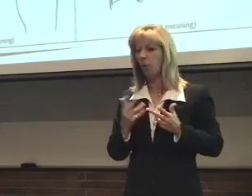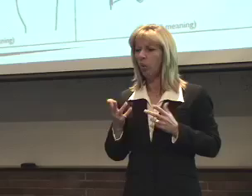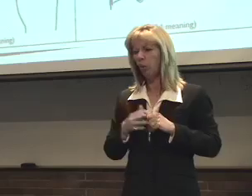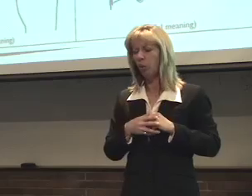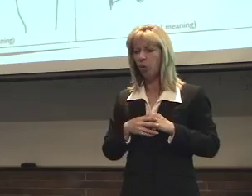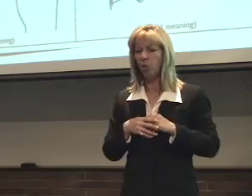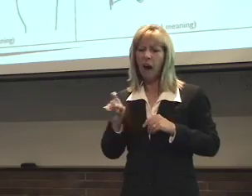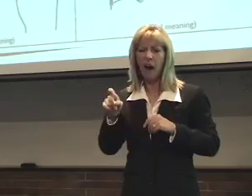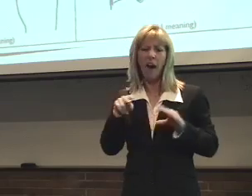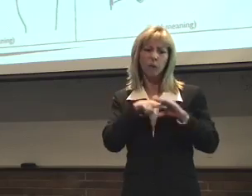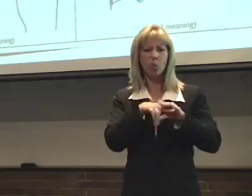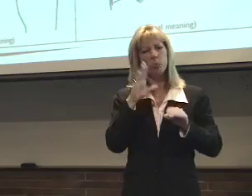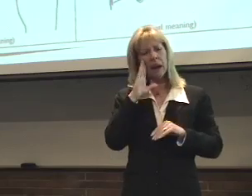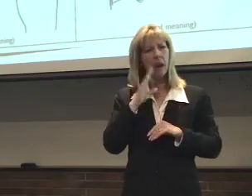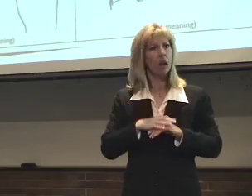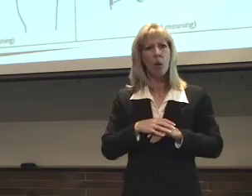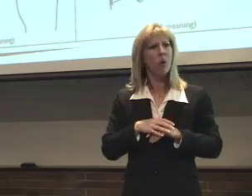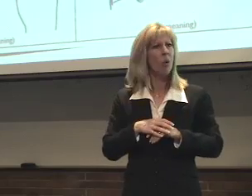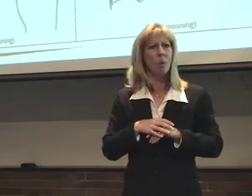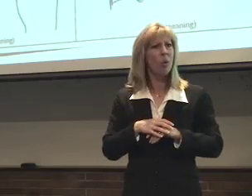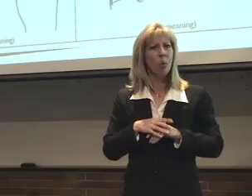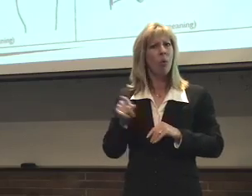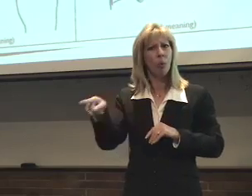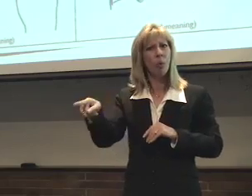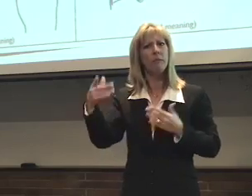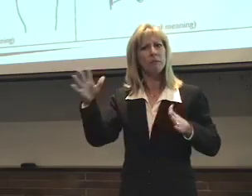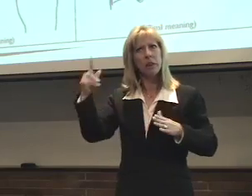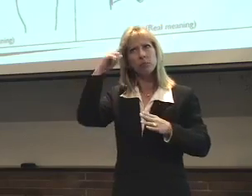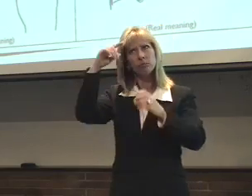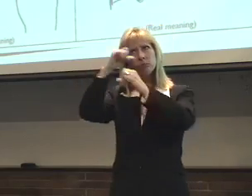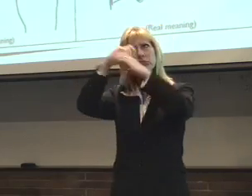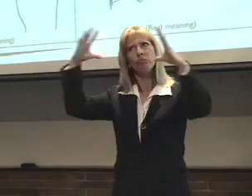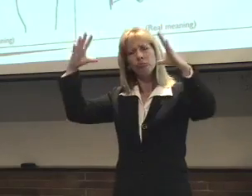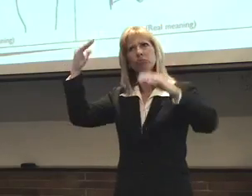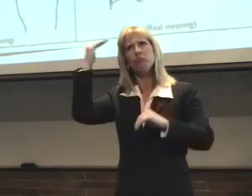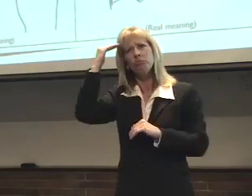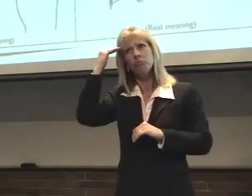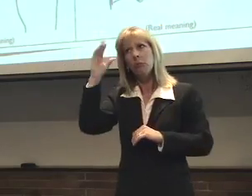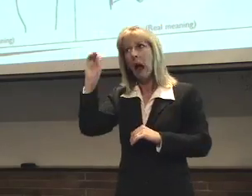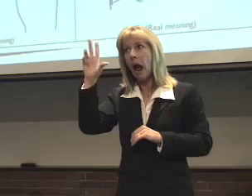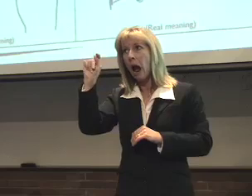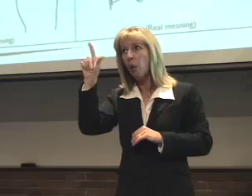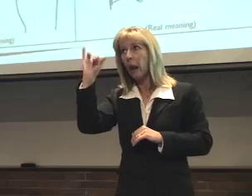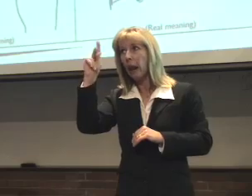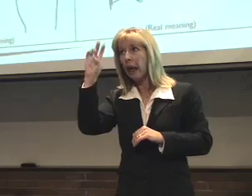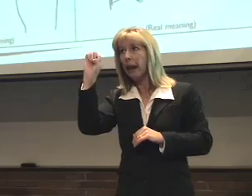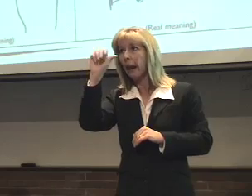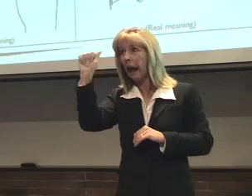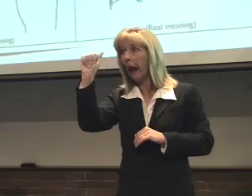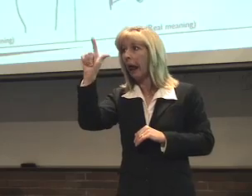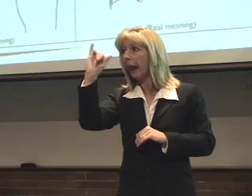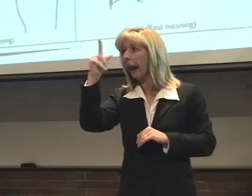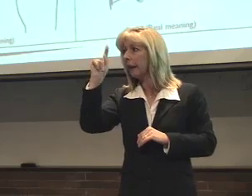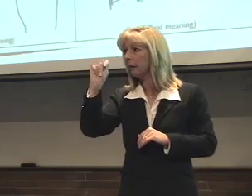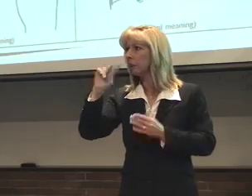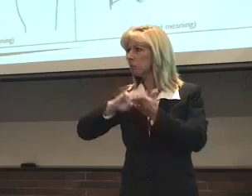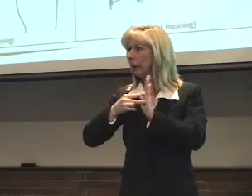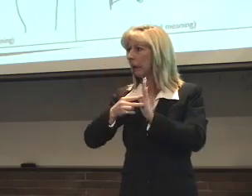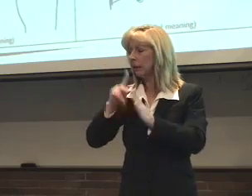to bed. He knows that it means dead tired. What did he do in his drawing that you can see that he got